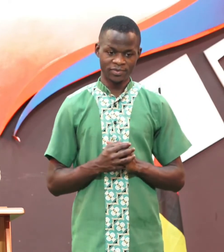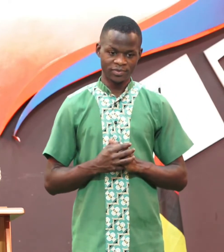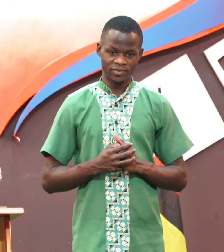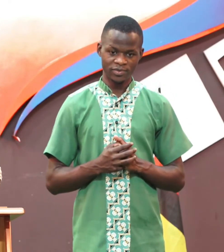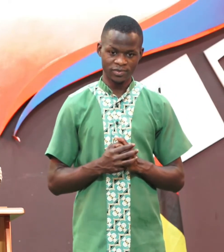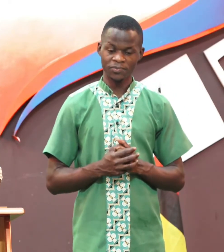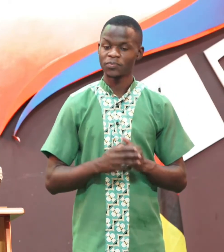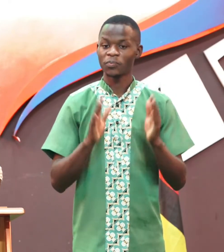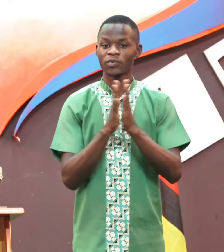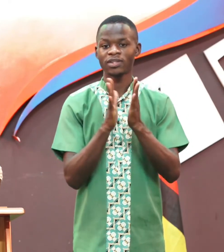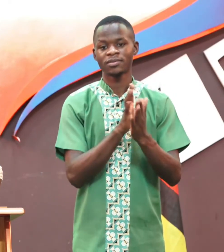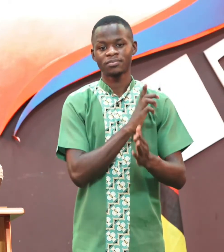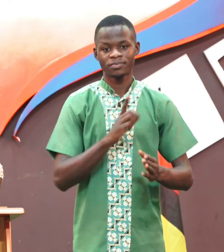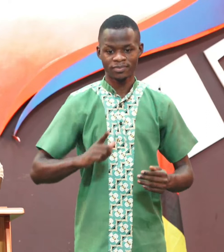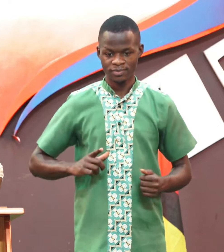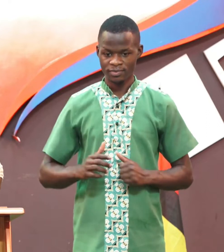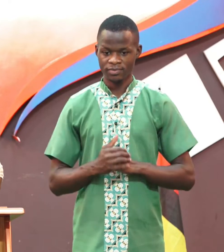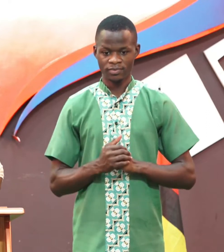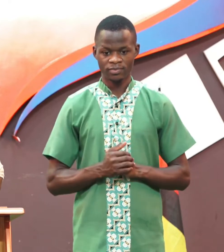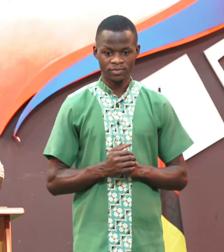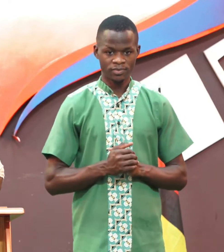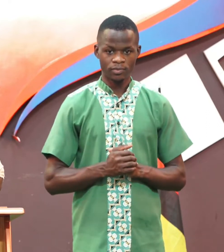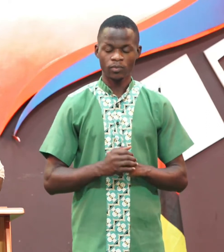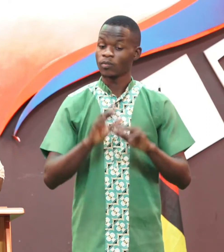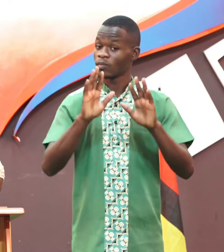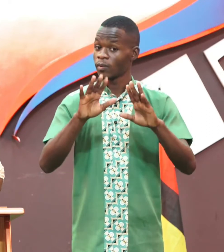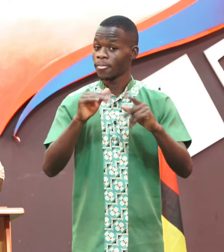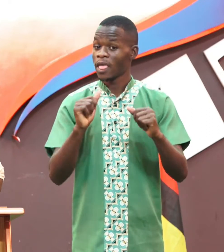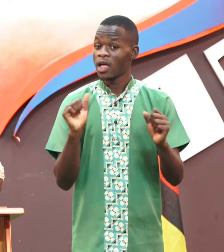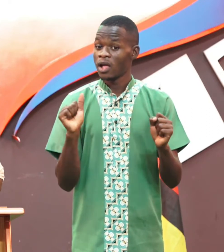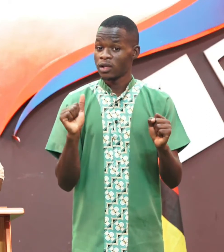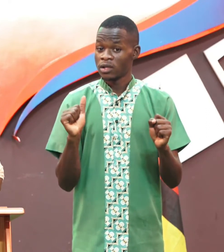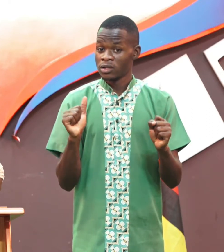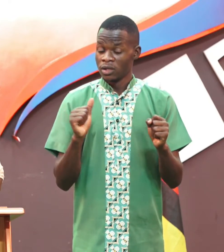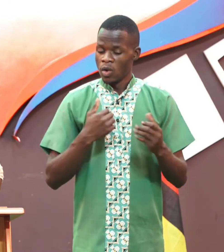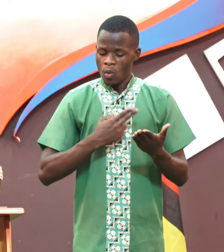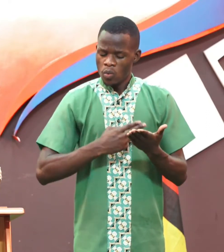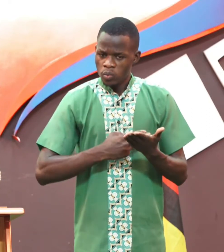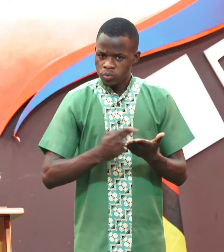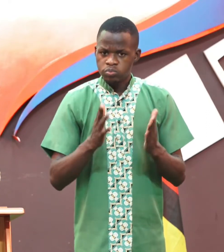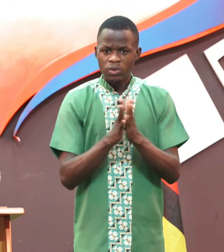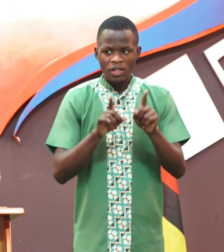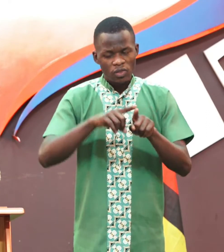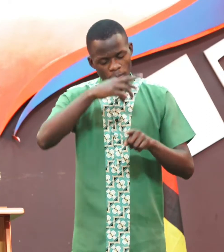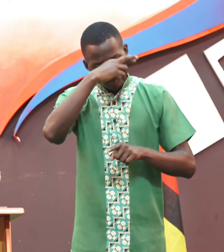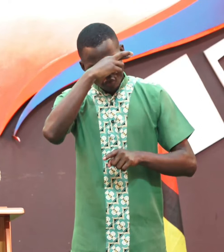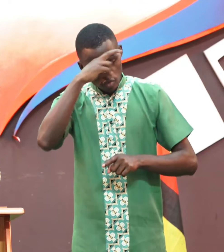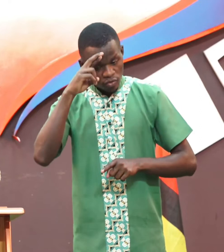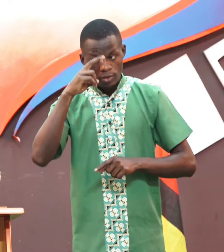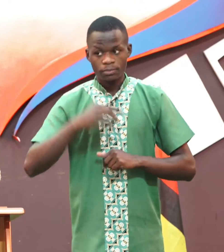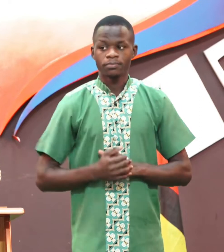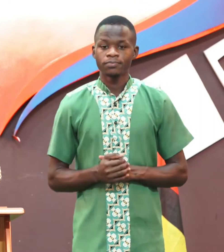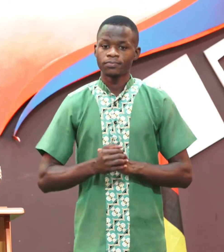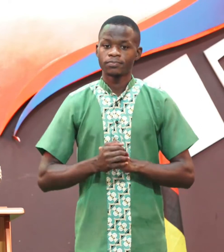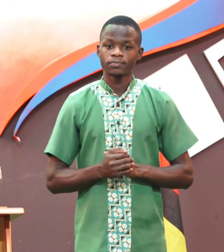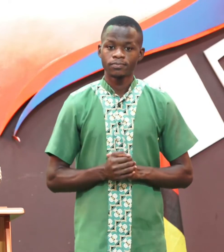out. Mukama yebazibwe. Amen. Gajjudde, gentle, reasonable.